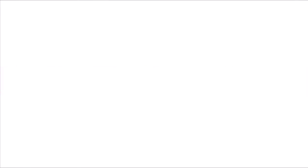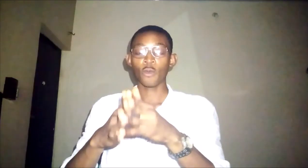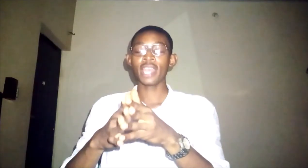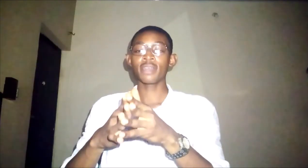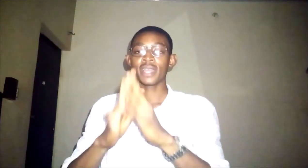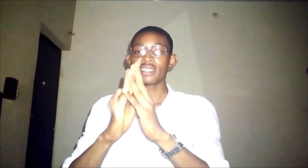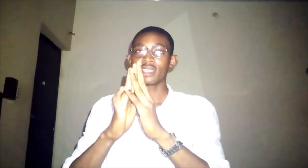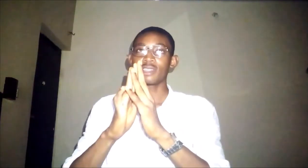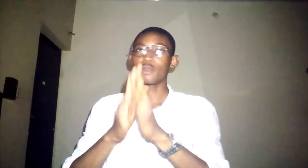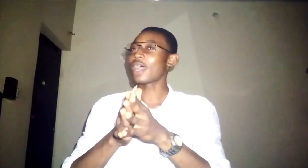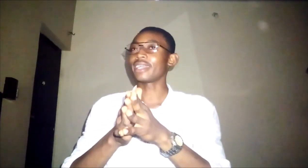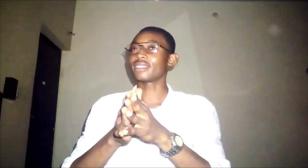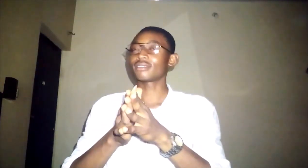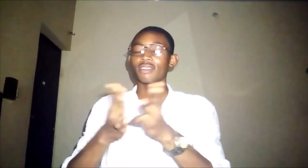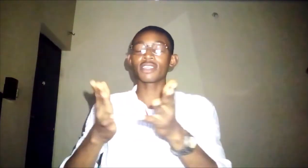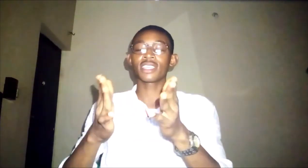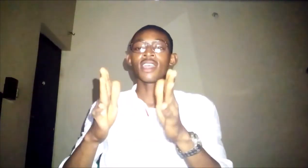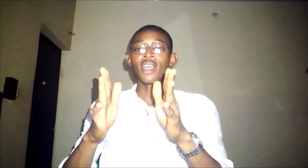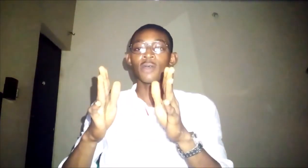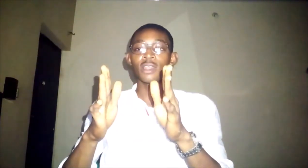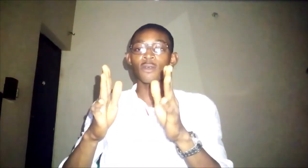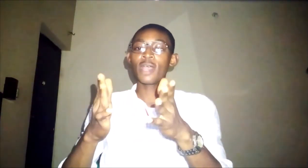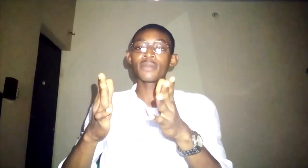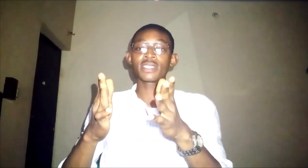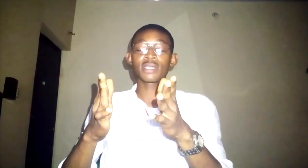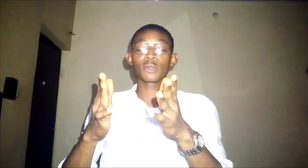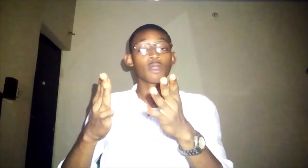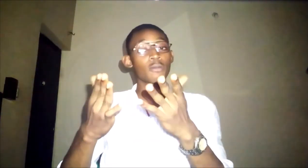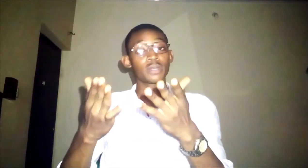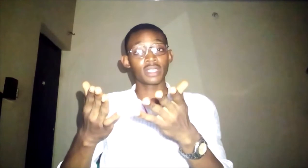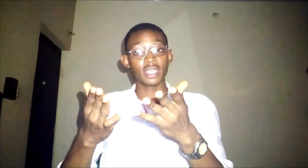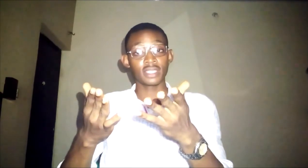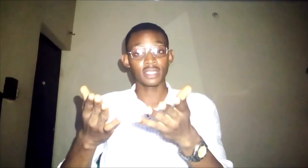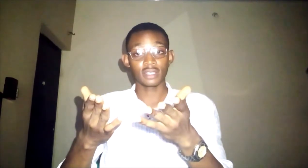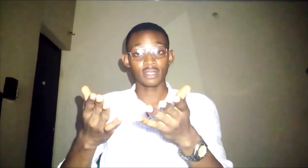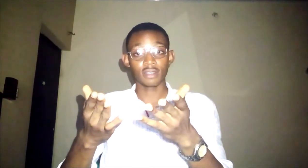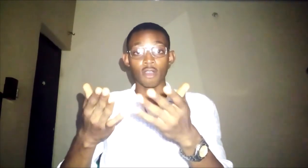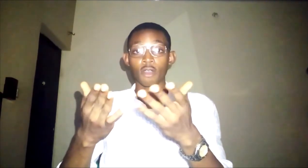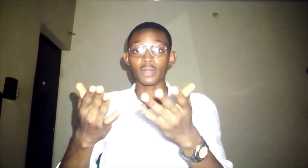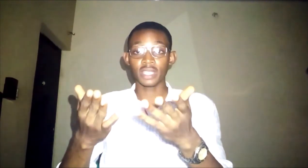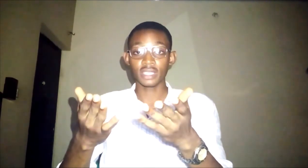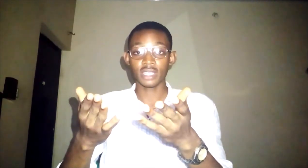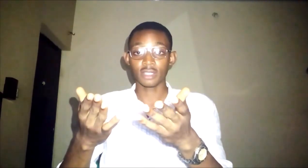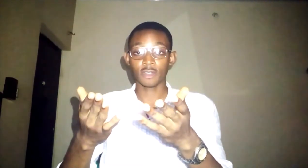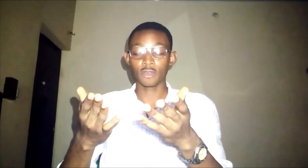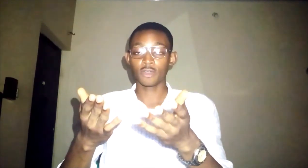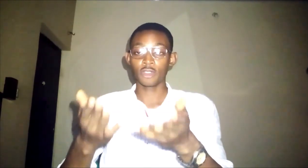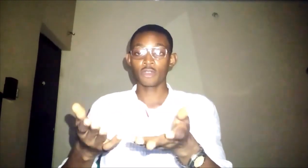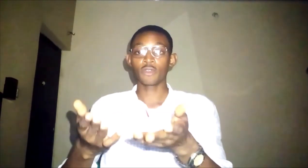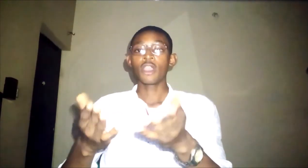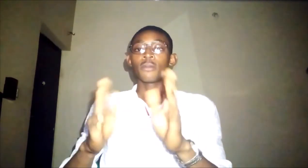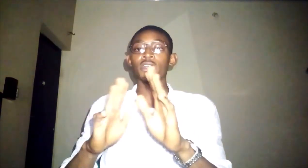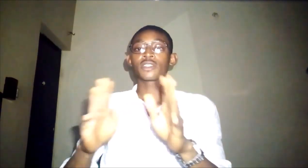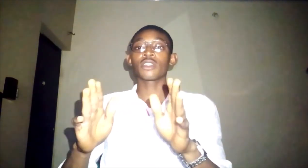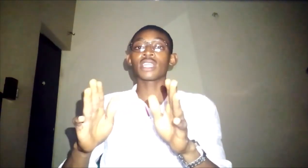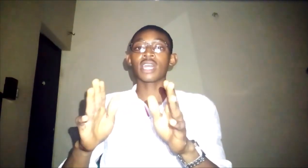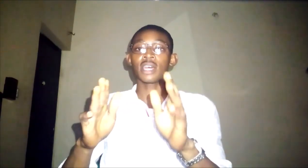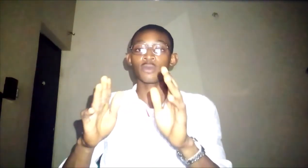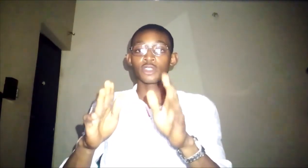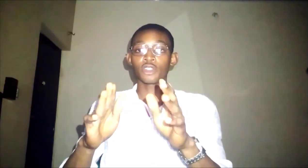Why am I signing Y? Okay, well, Y may seem complicating or complicated to you, but it's not that hard once you just